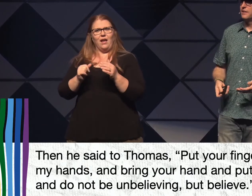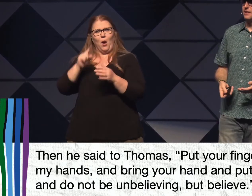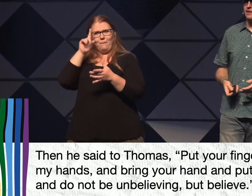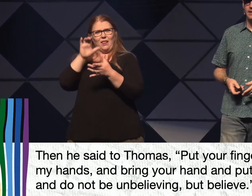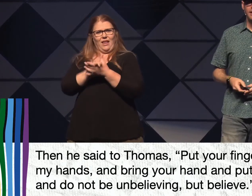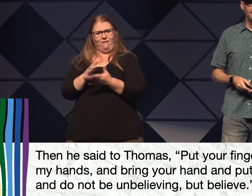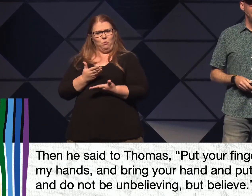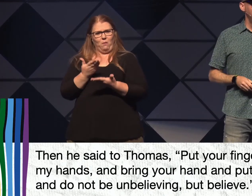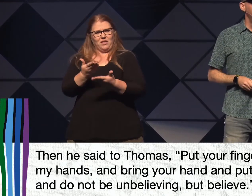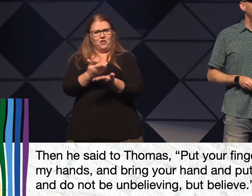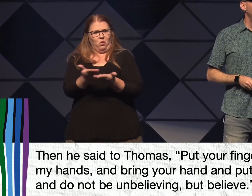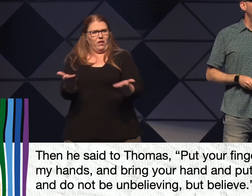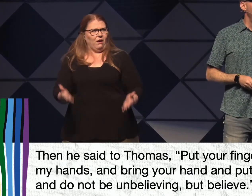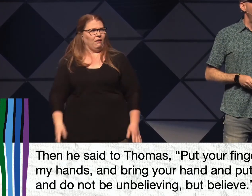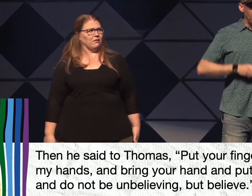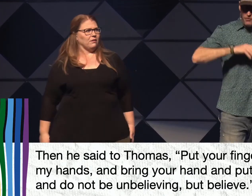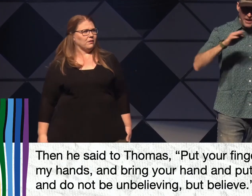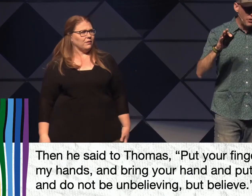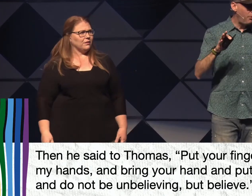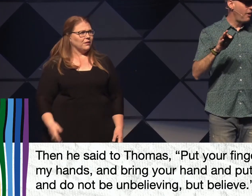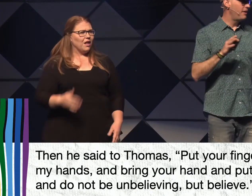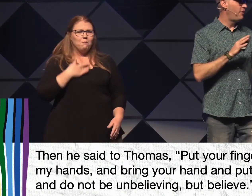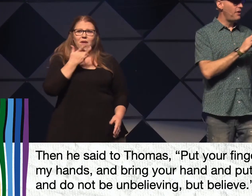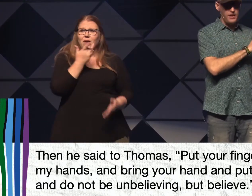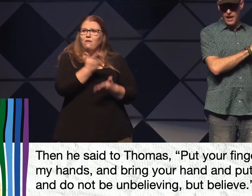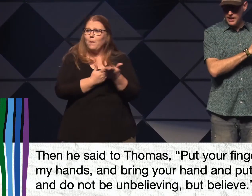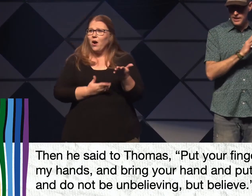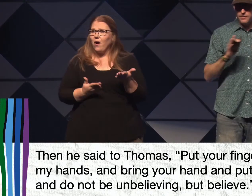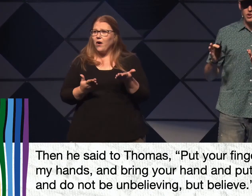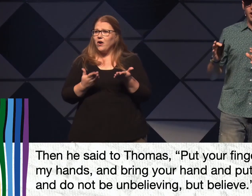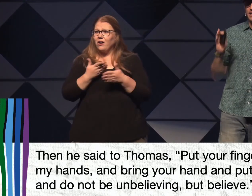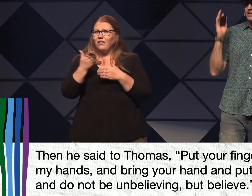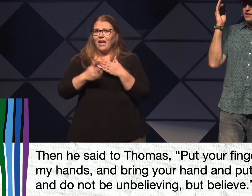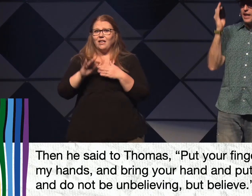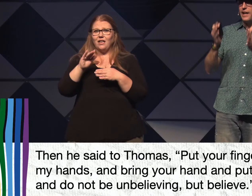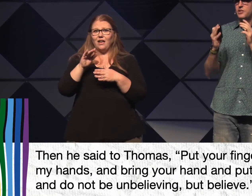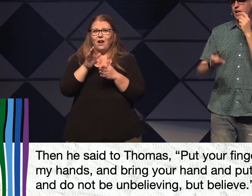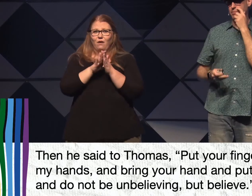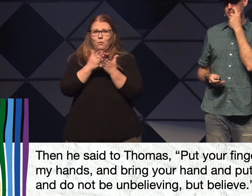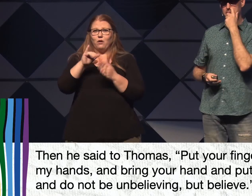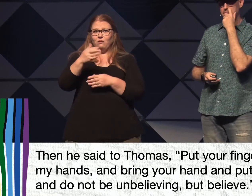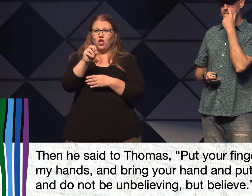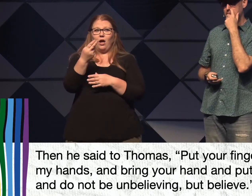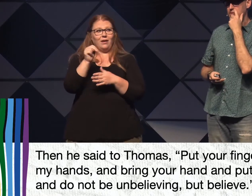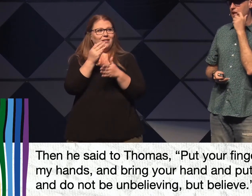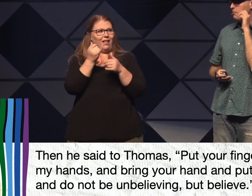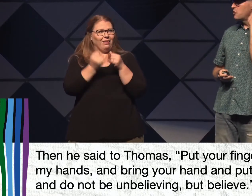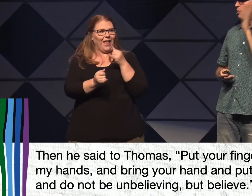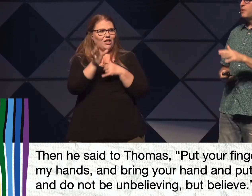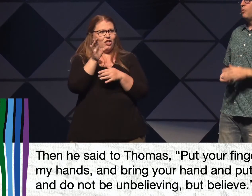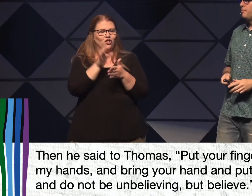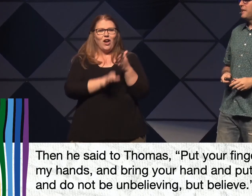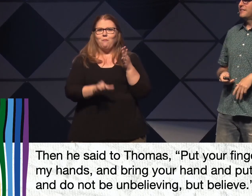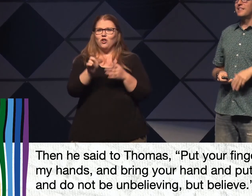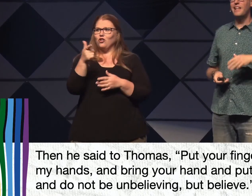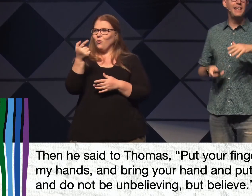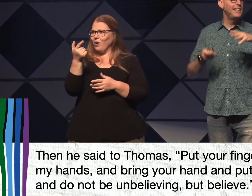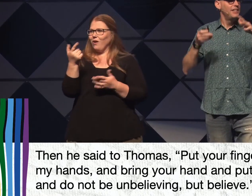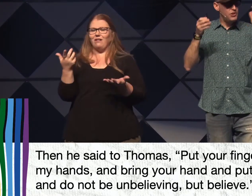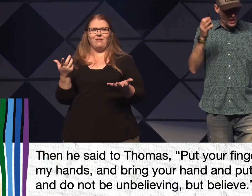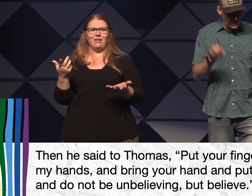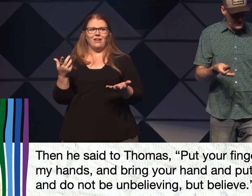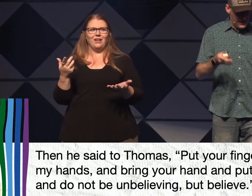things. And my favorite part of the ending of John is the last chapter, chapter 21, because it's